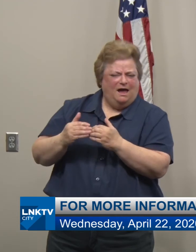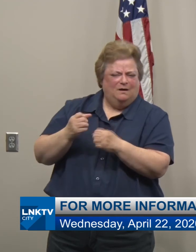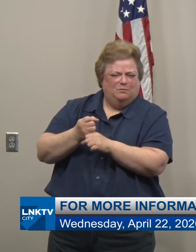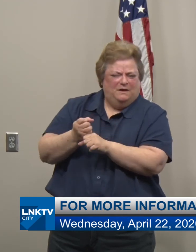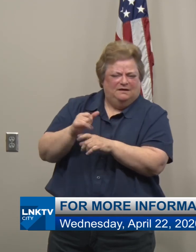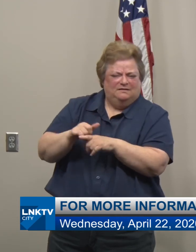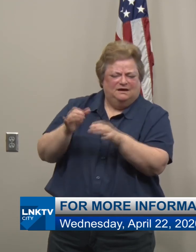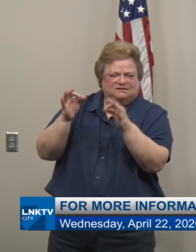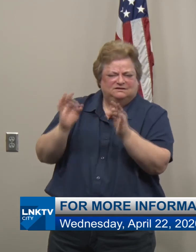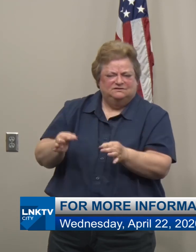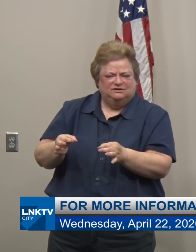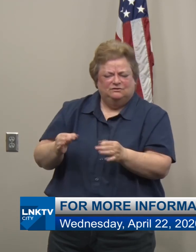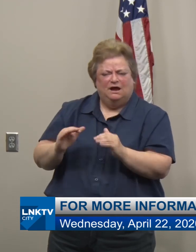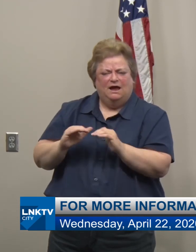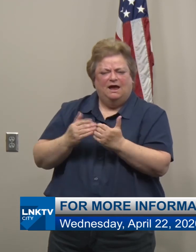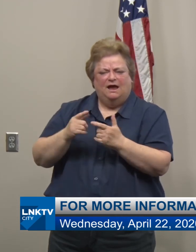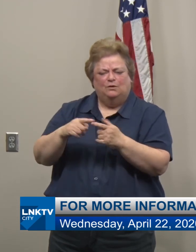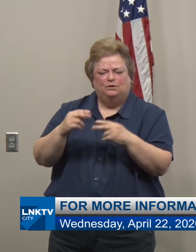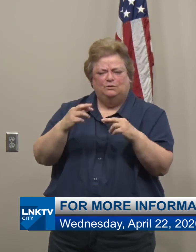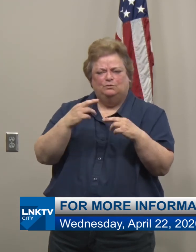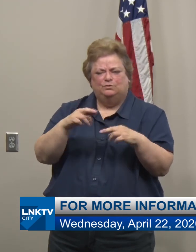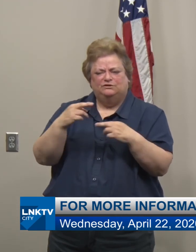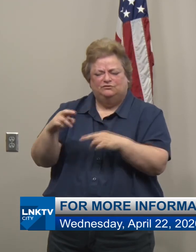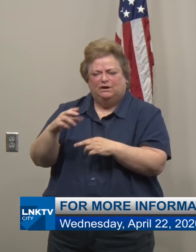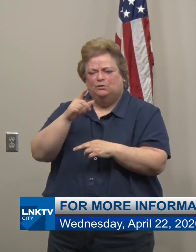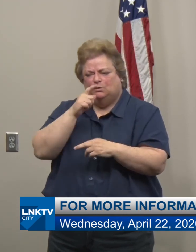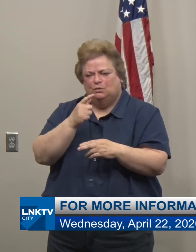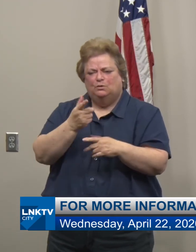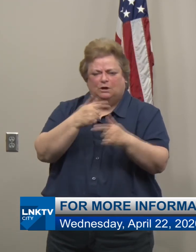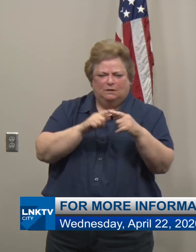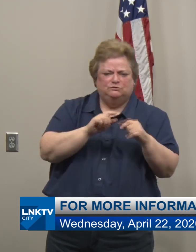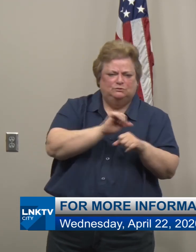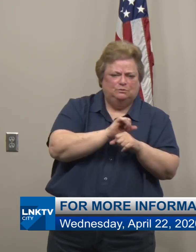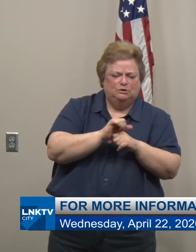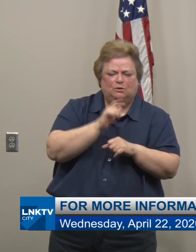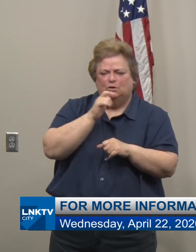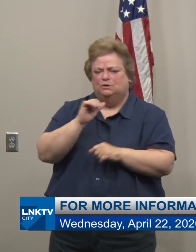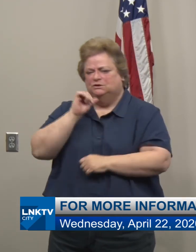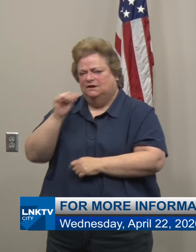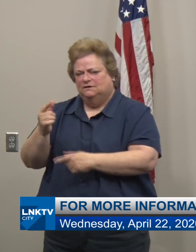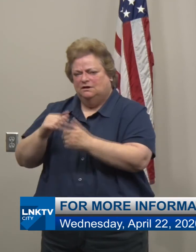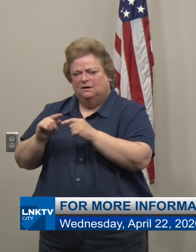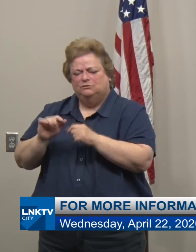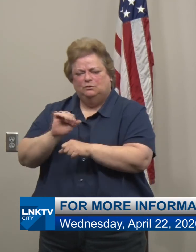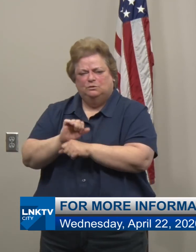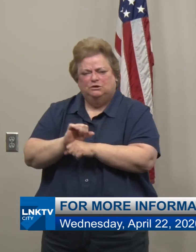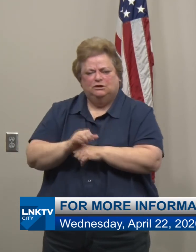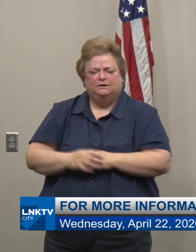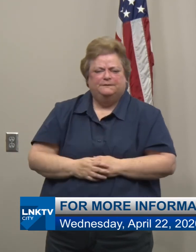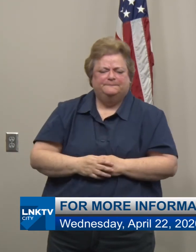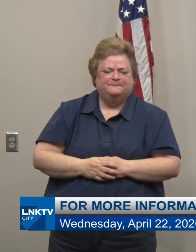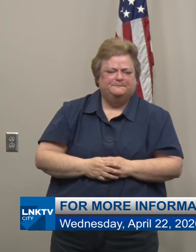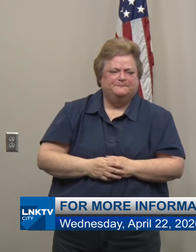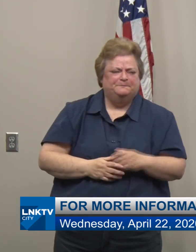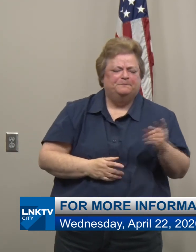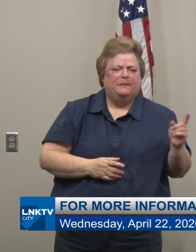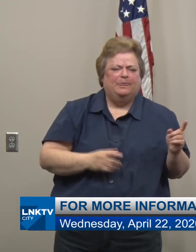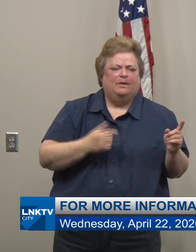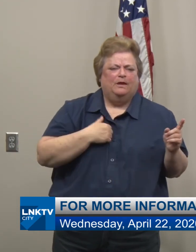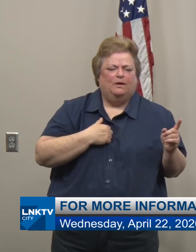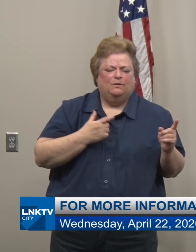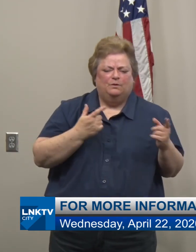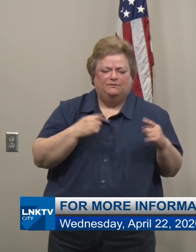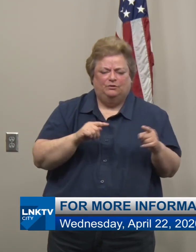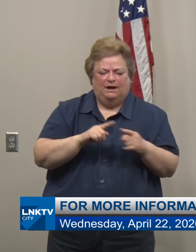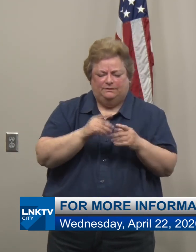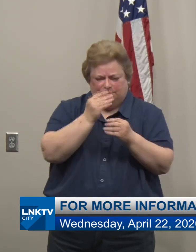well as maybe restricting who comes in and who doesn't? Sure. Well, what we've tried to send as a